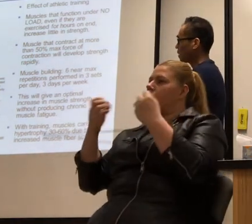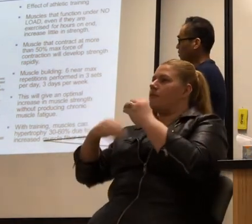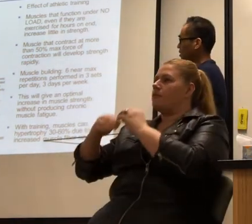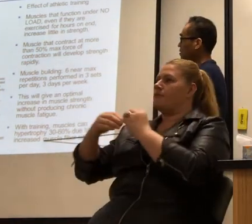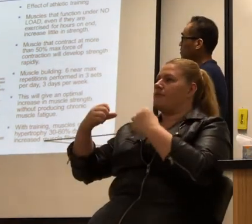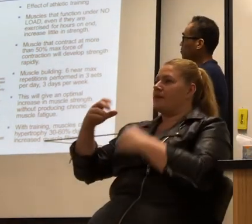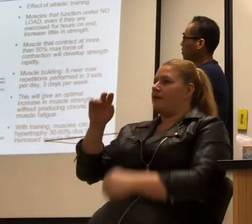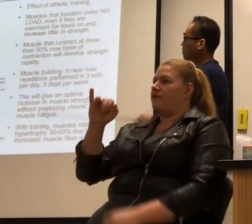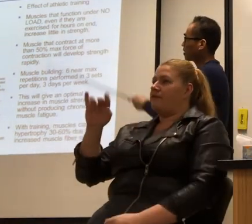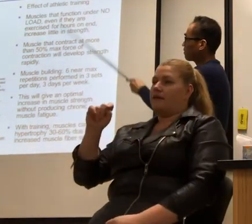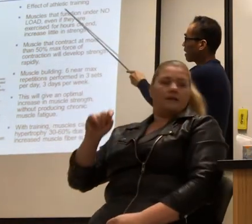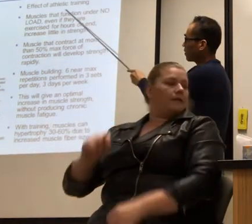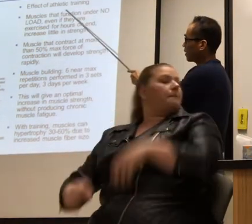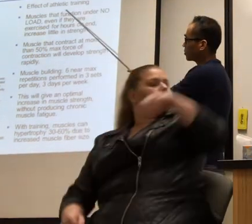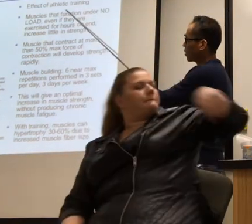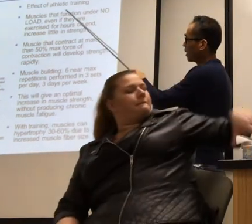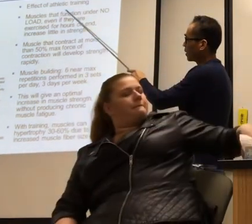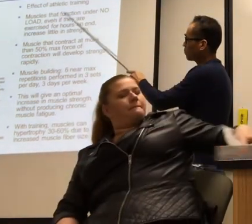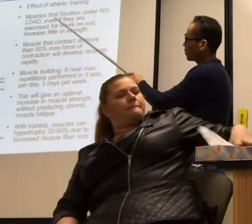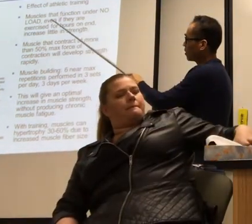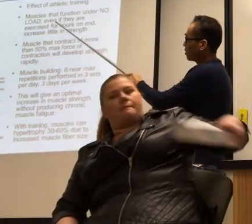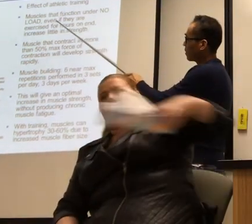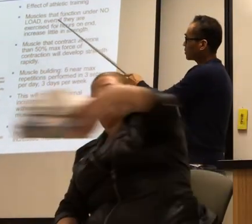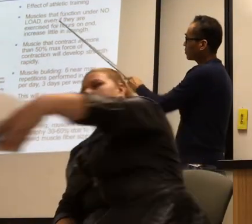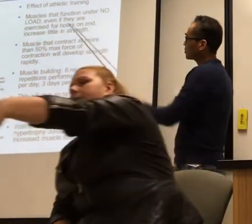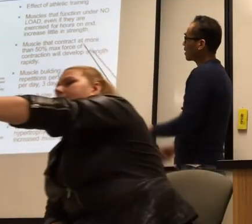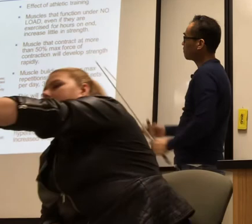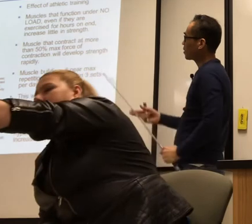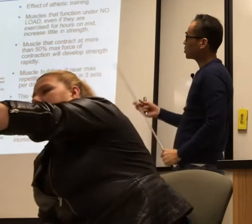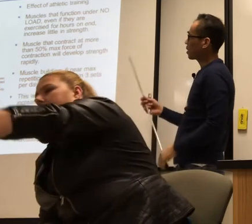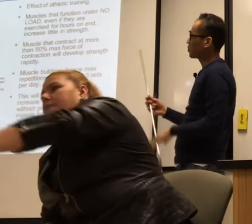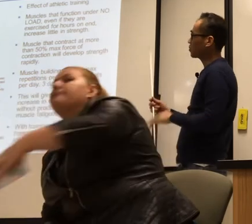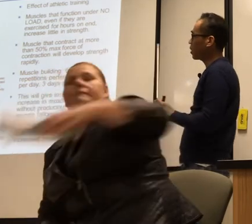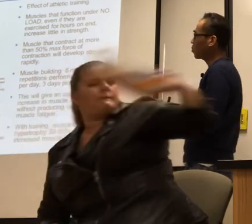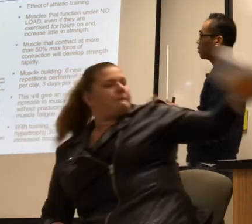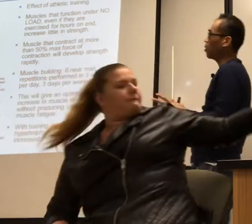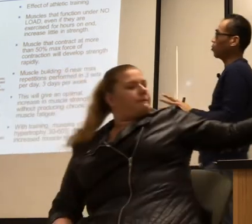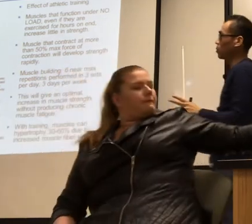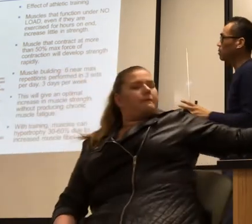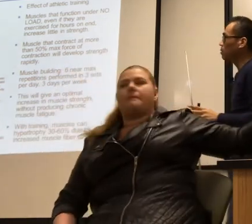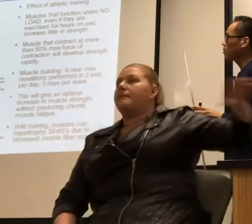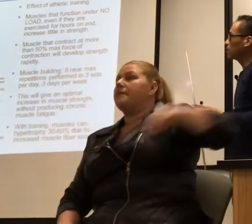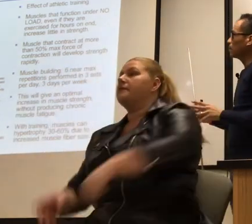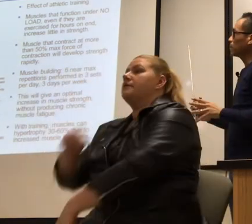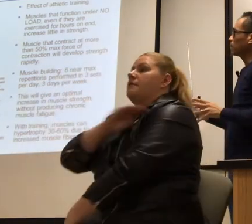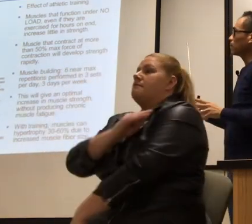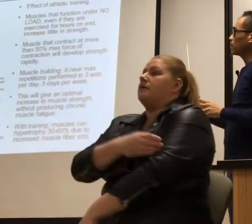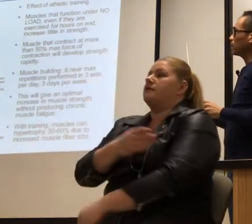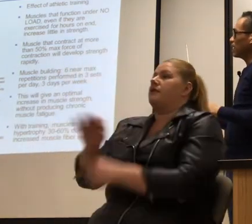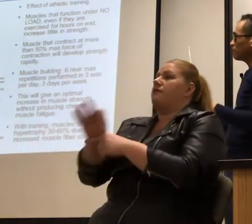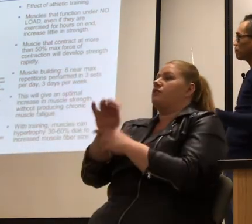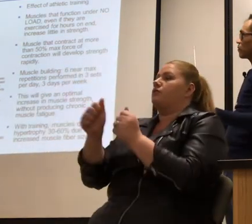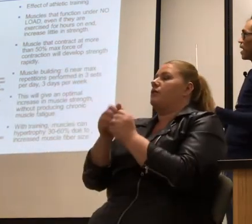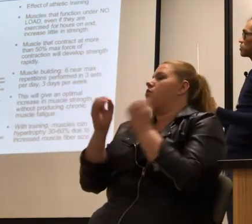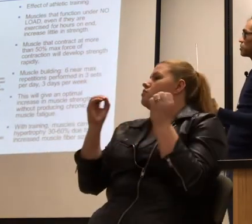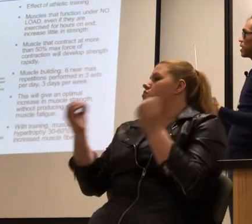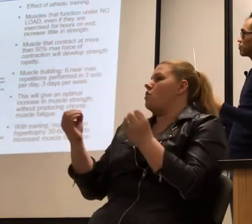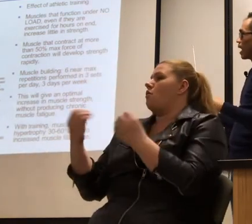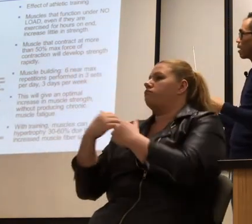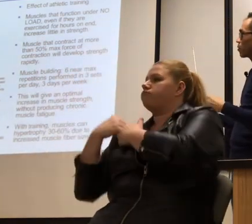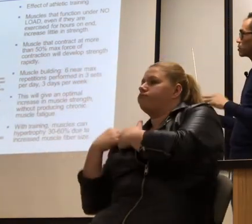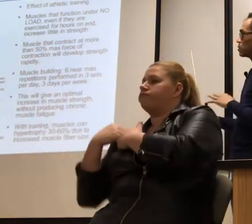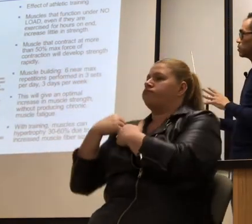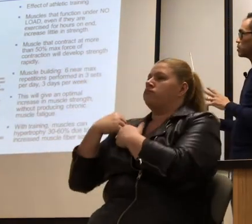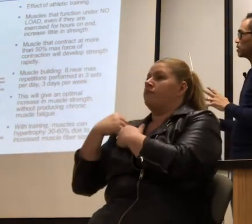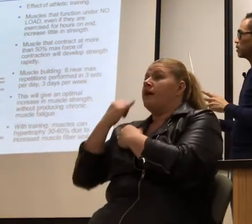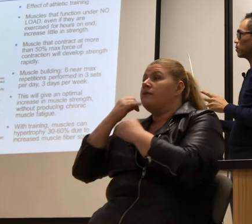of your athletes, the effect of athletic training. Muscles that function under no load, even if they're exercised